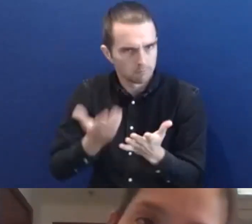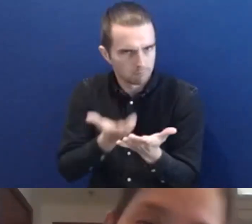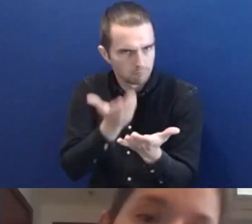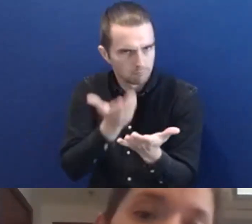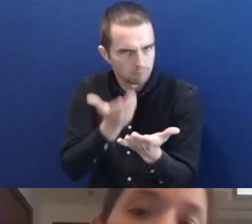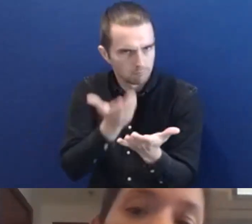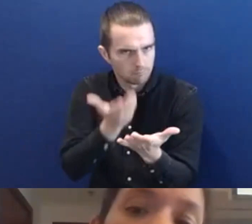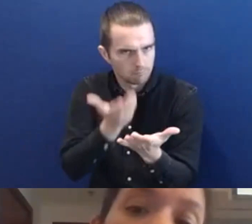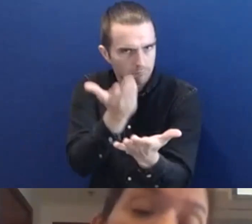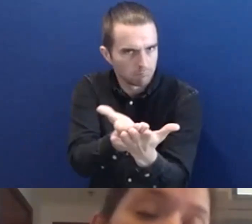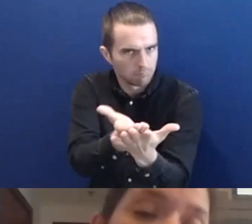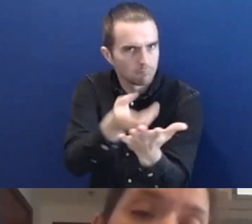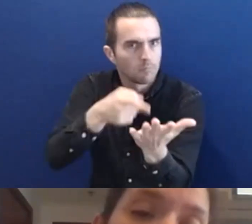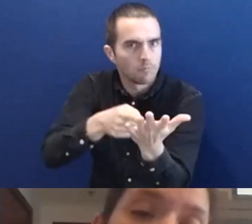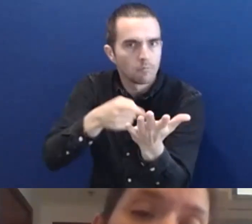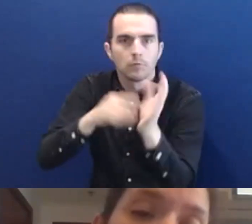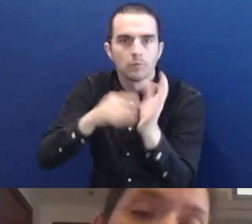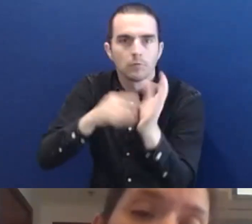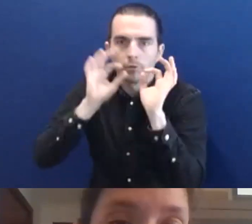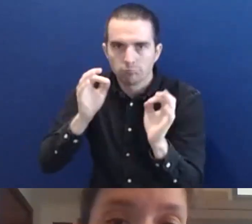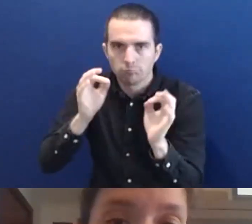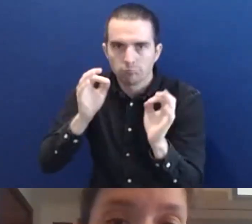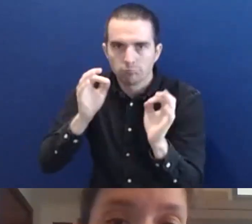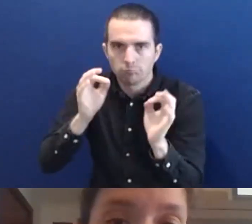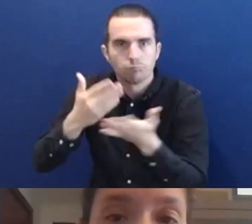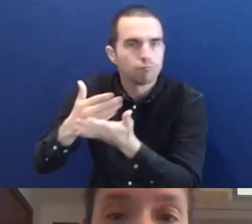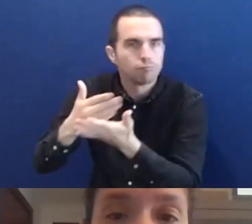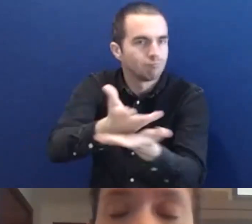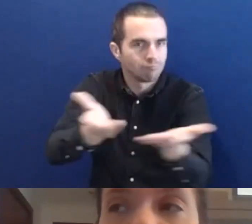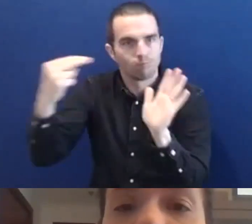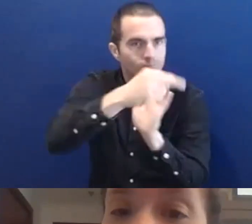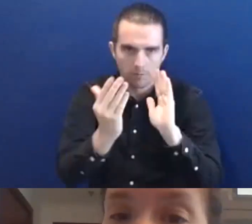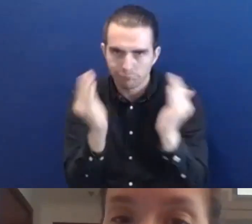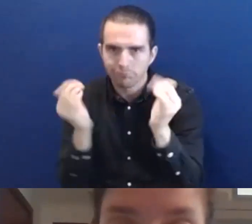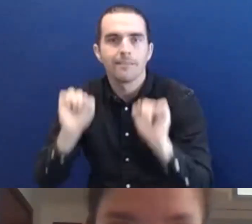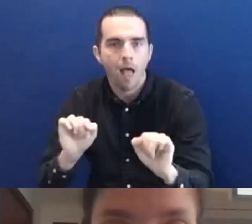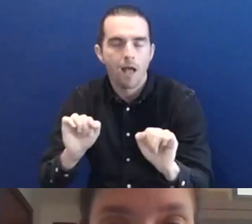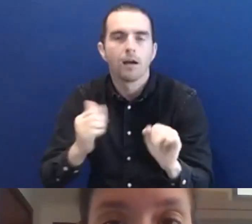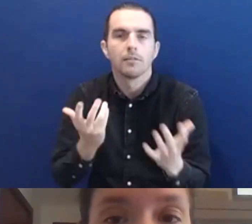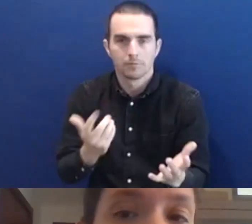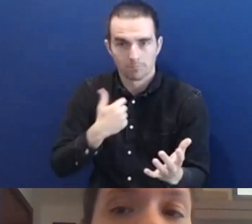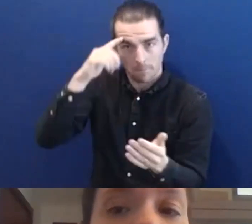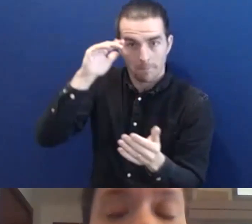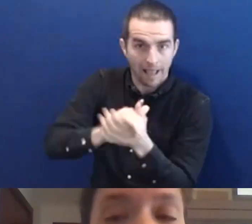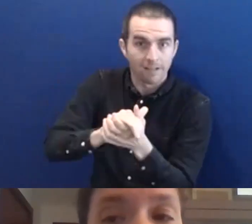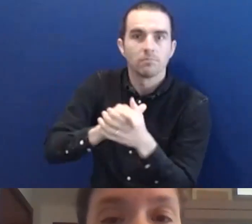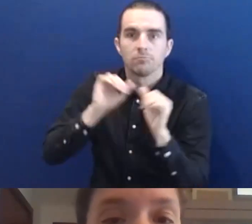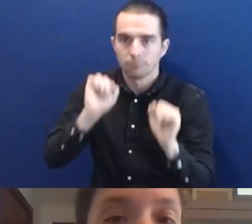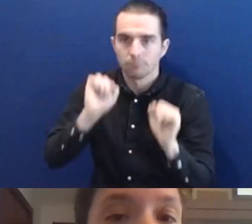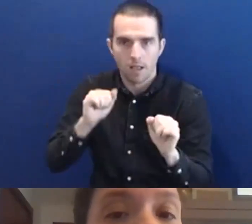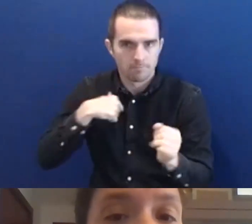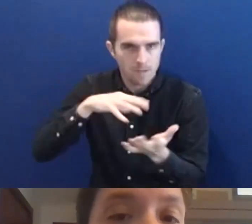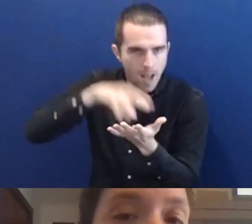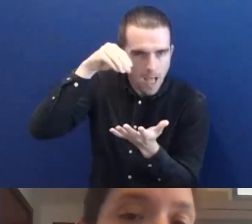right to participate is being either realized or challenged. So this allows us, for instance, to draw attention to countries where